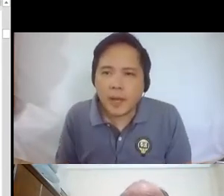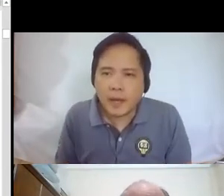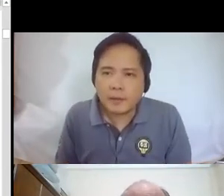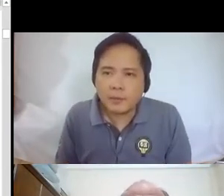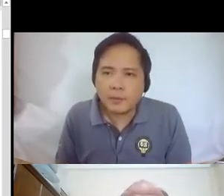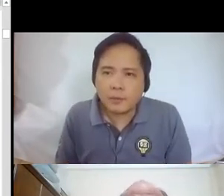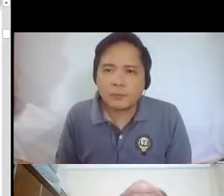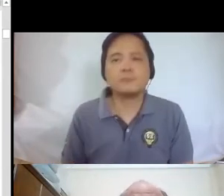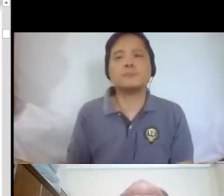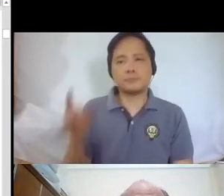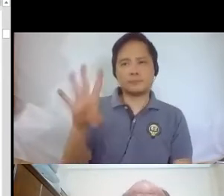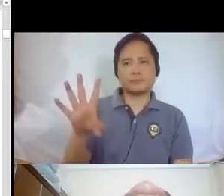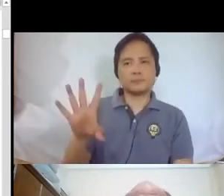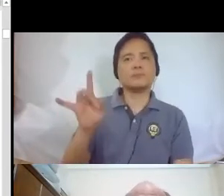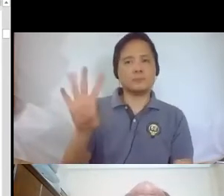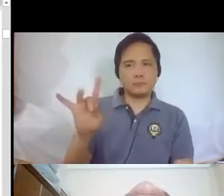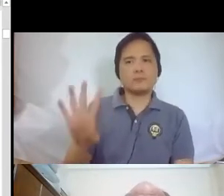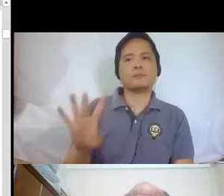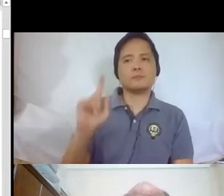One hand. One. Right.